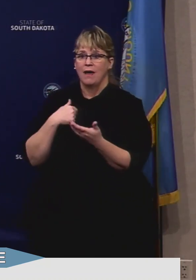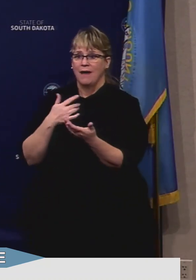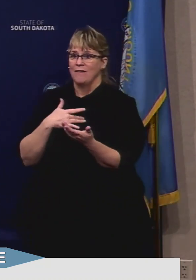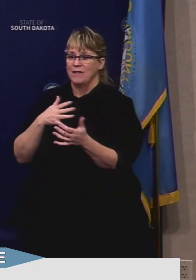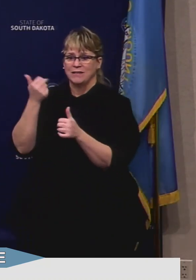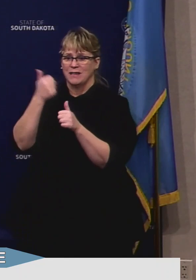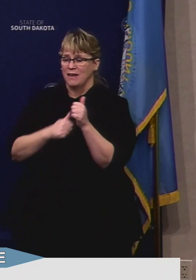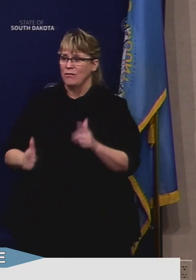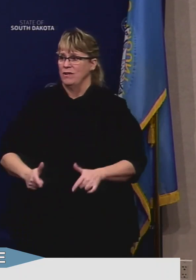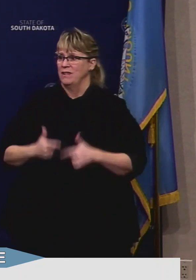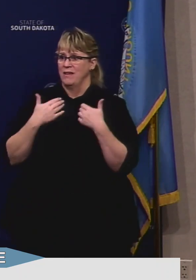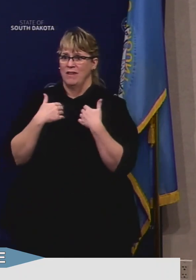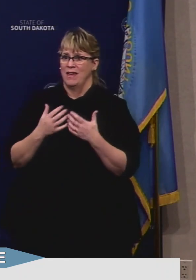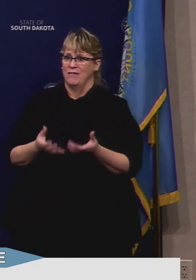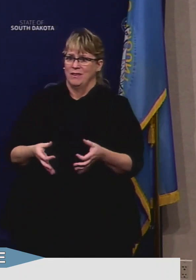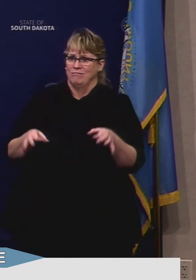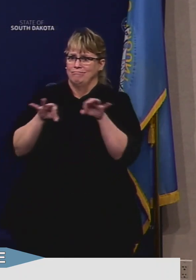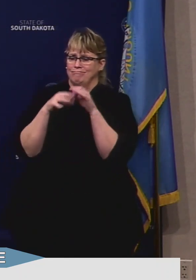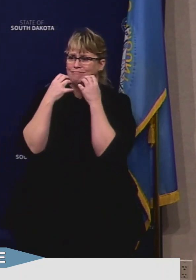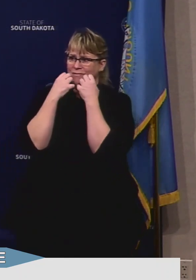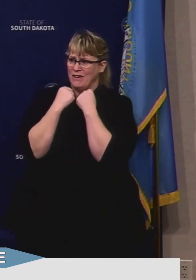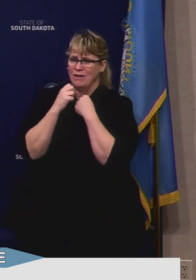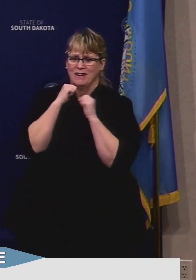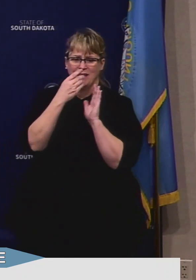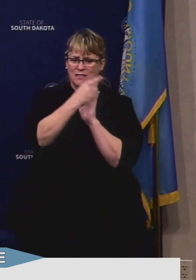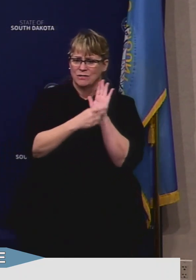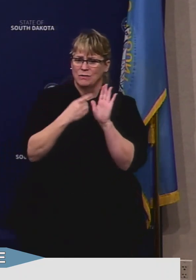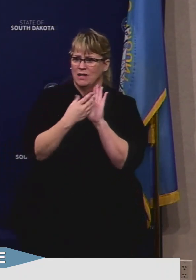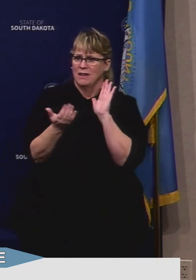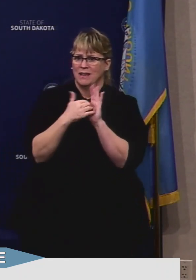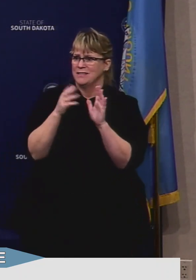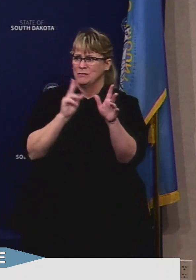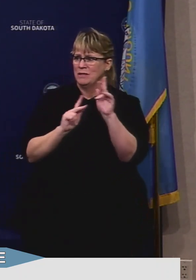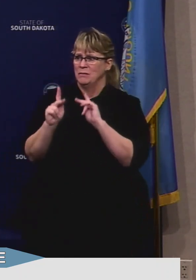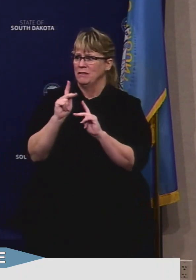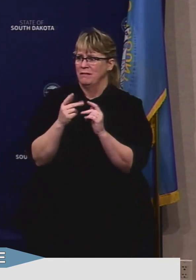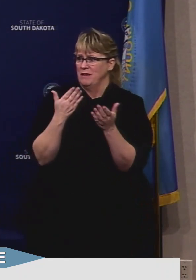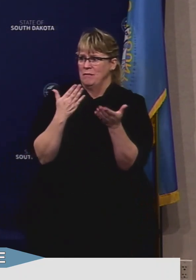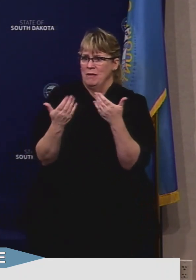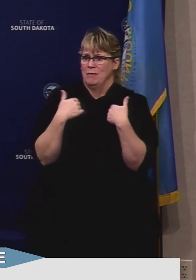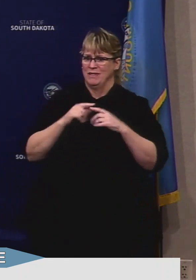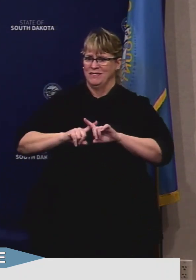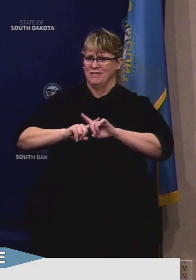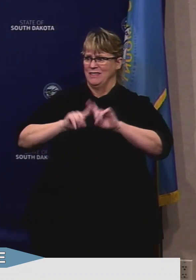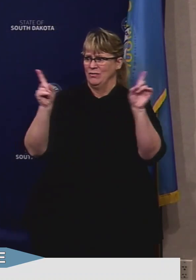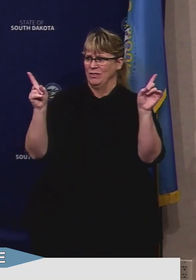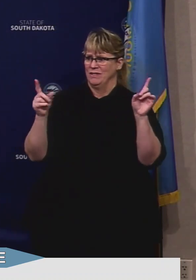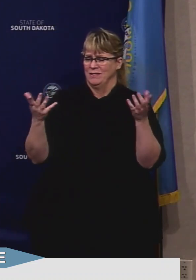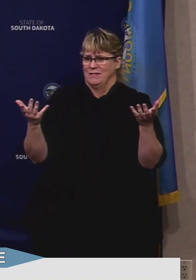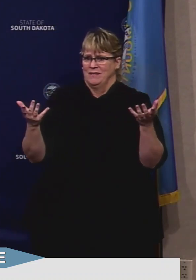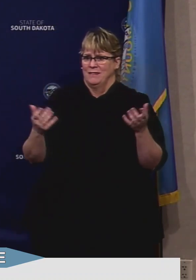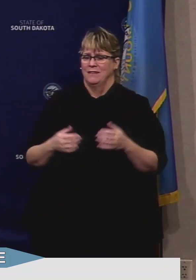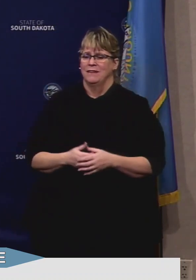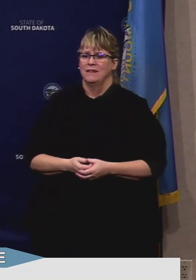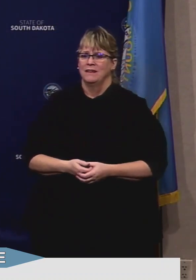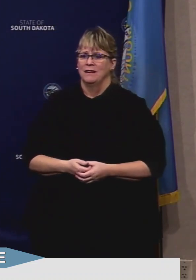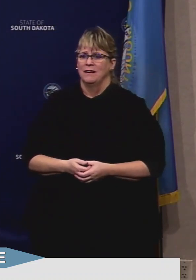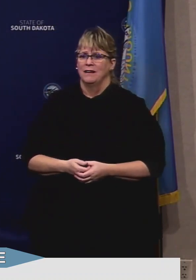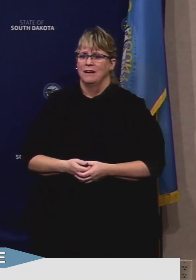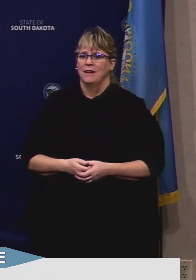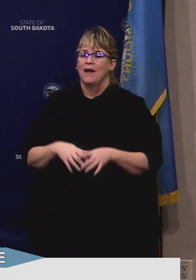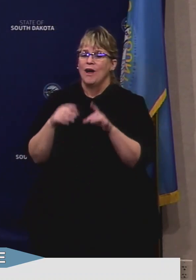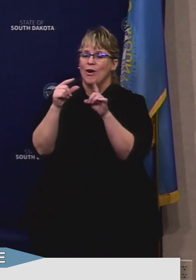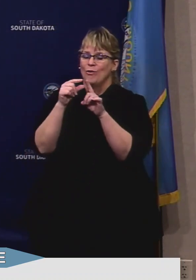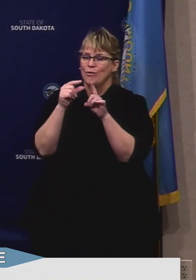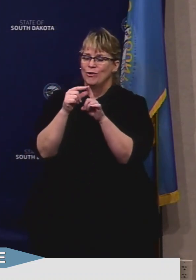single life having value and us not discriminating against people because they may be different. A term that gets used